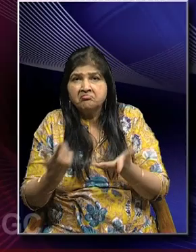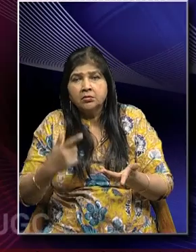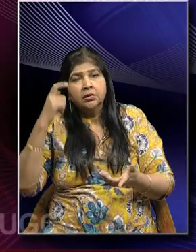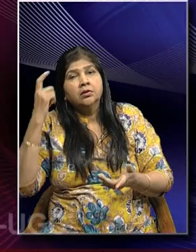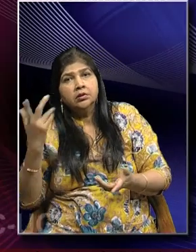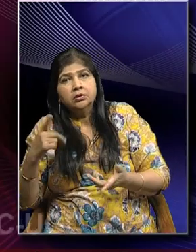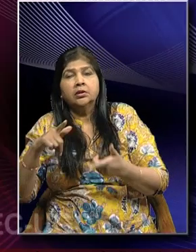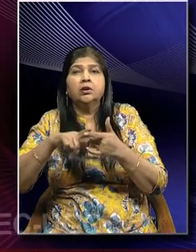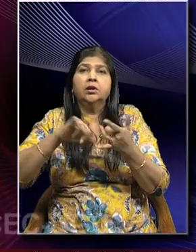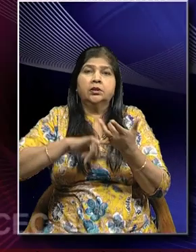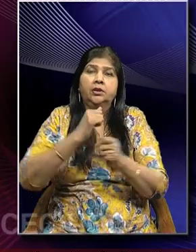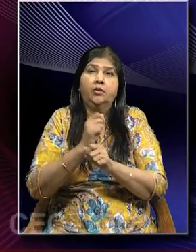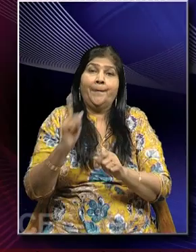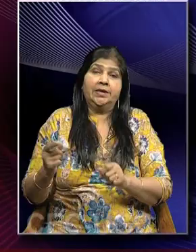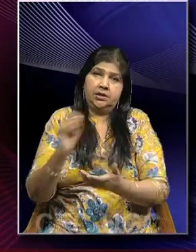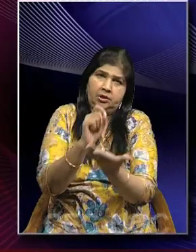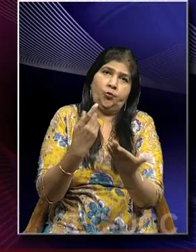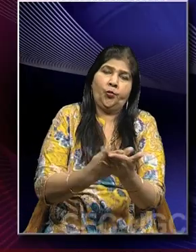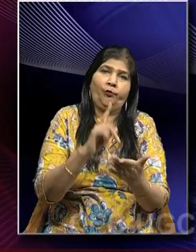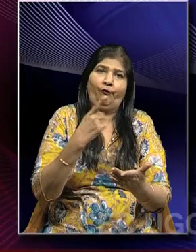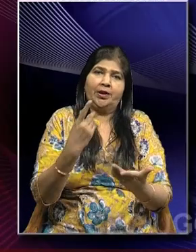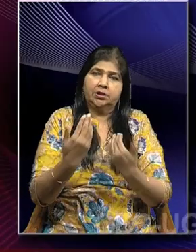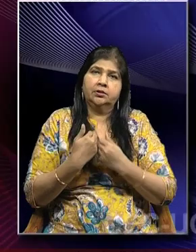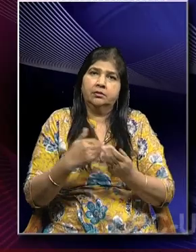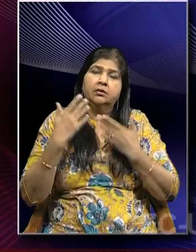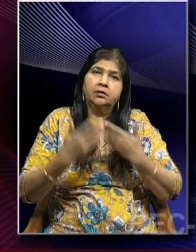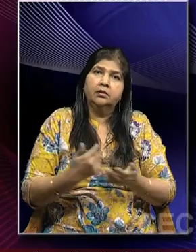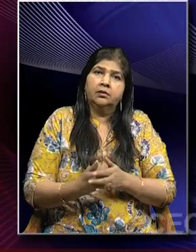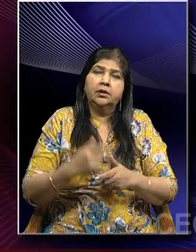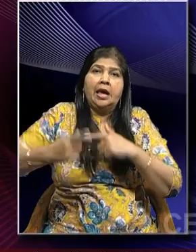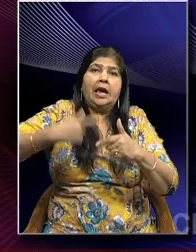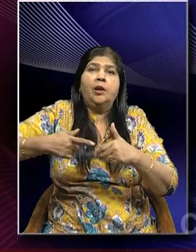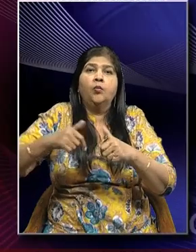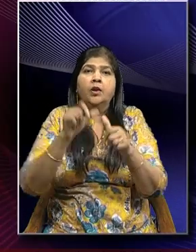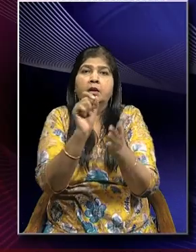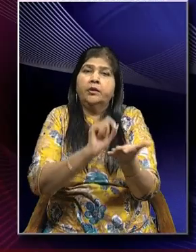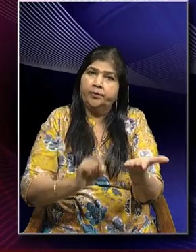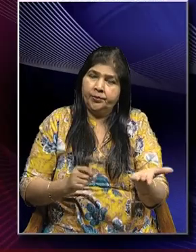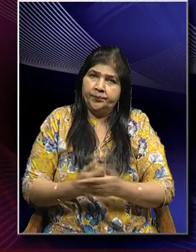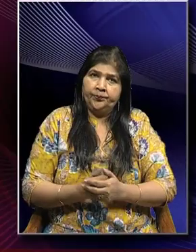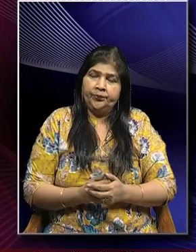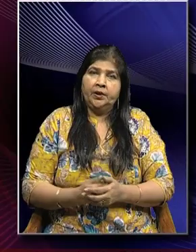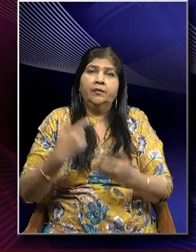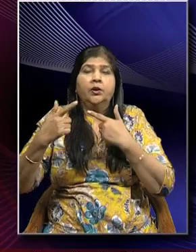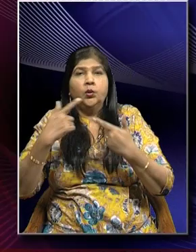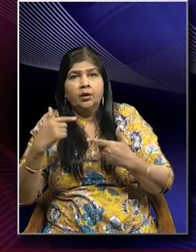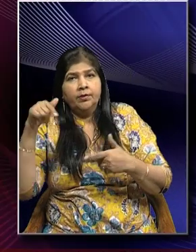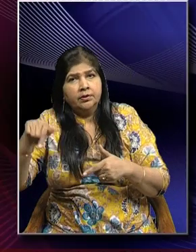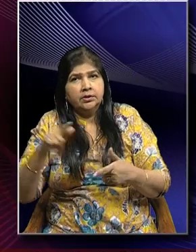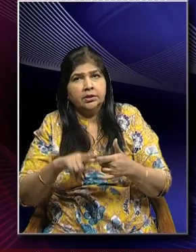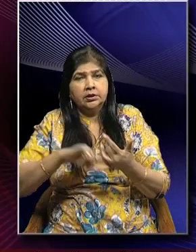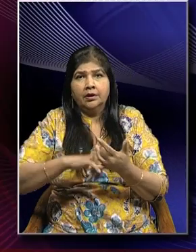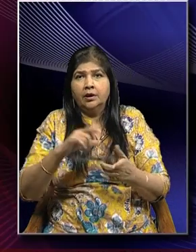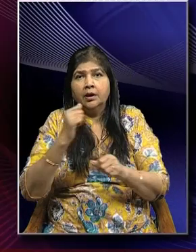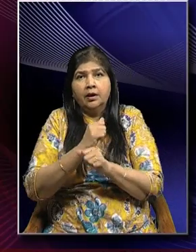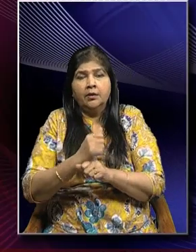towards ESG, you have to report into the annual report of your company. And when we talk about ESG, we cannot forget the